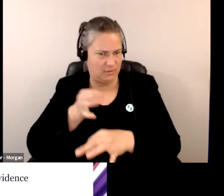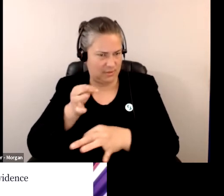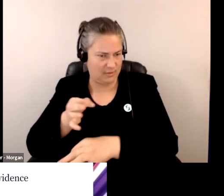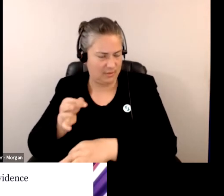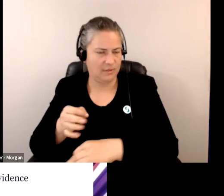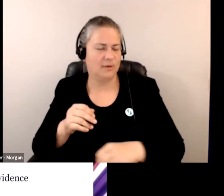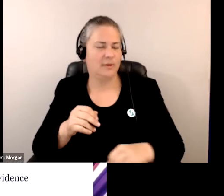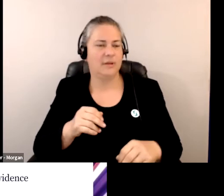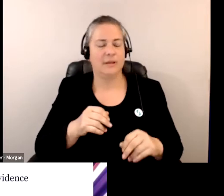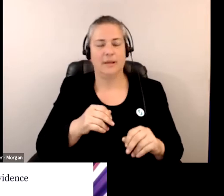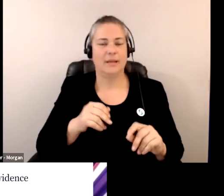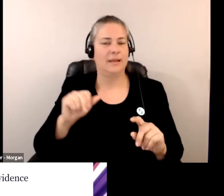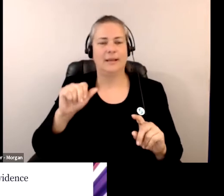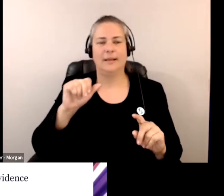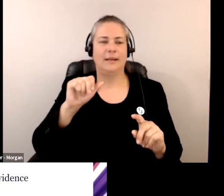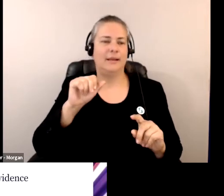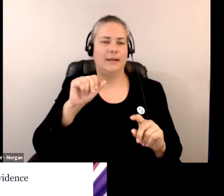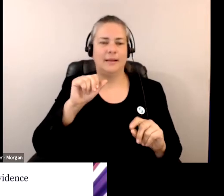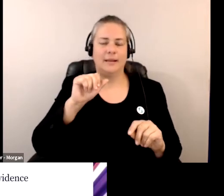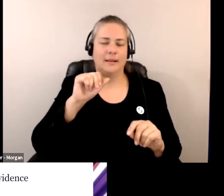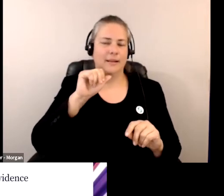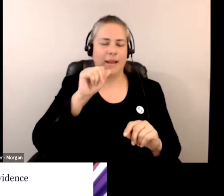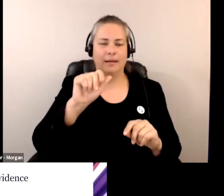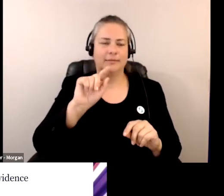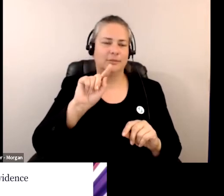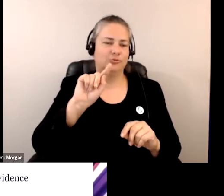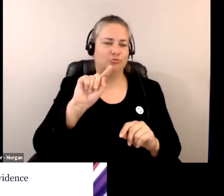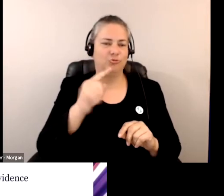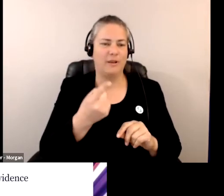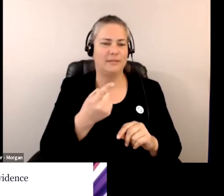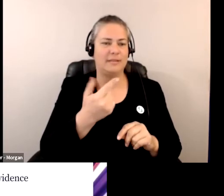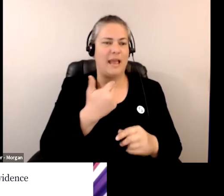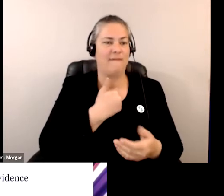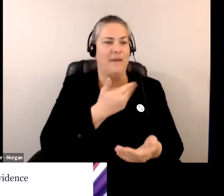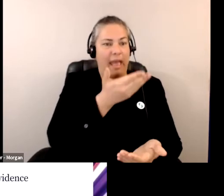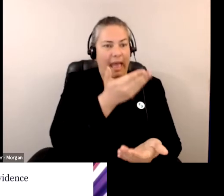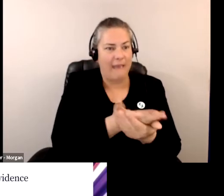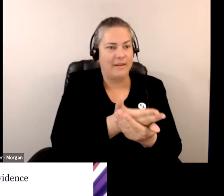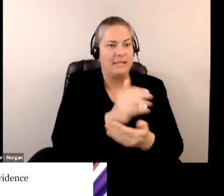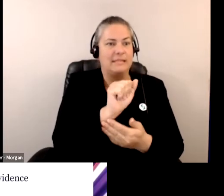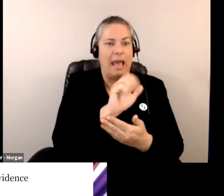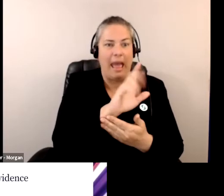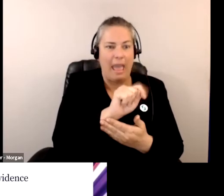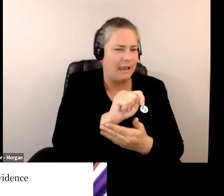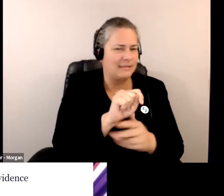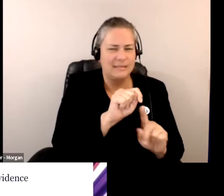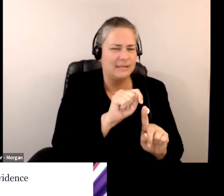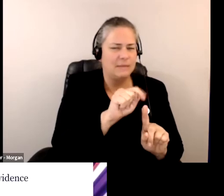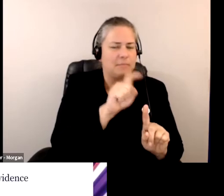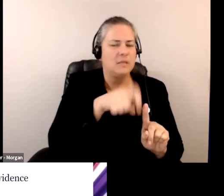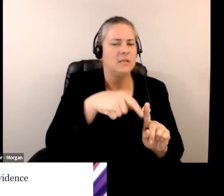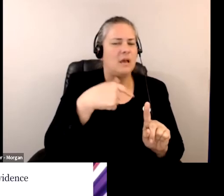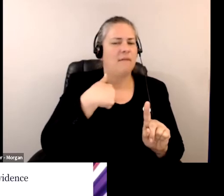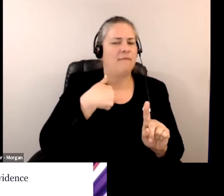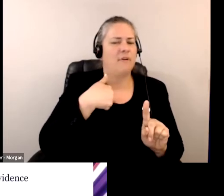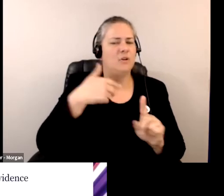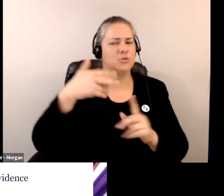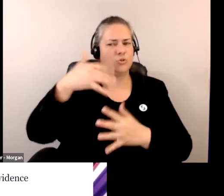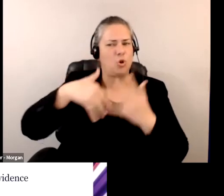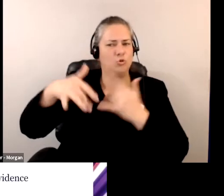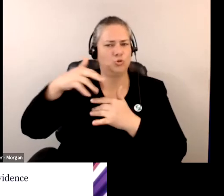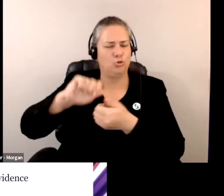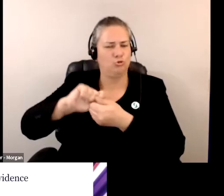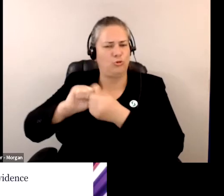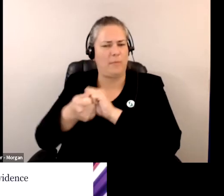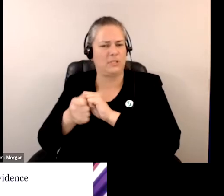said, it's not just that there's an evidence act, it's that the social transformations that are behind the